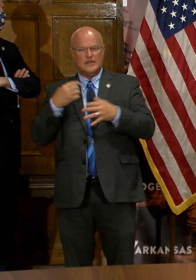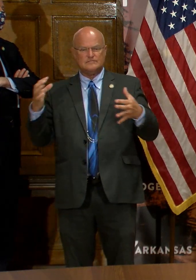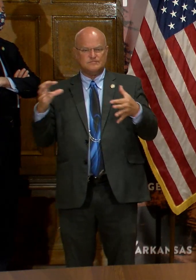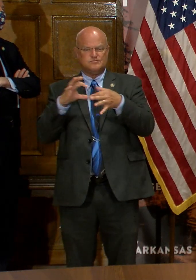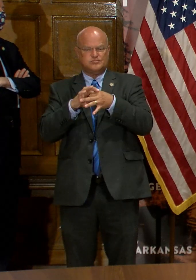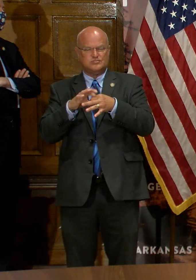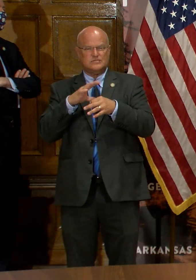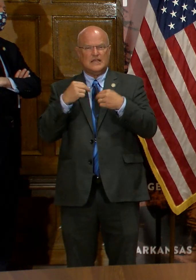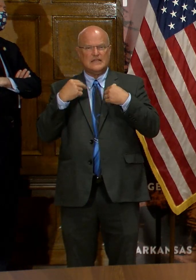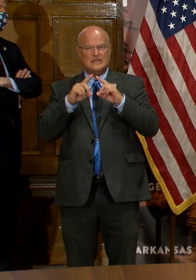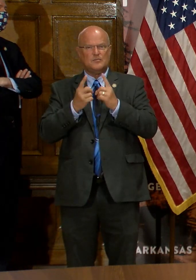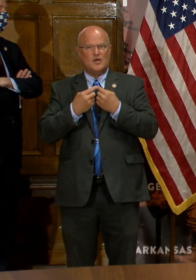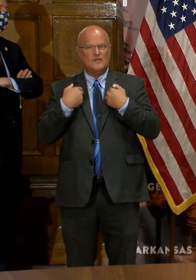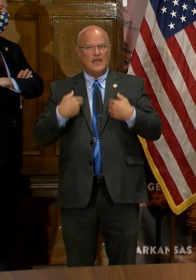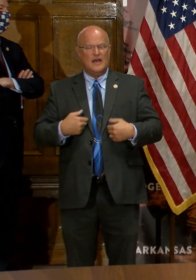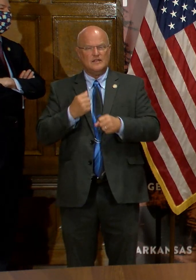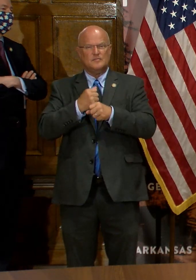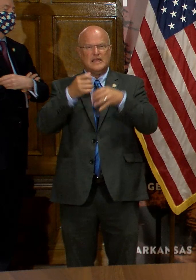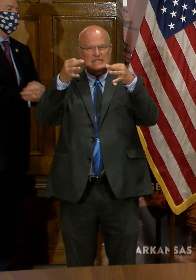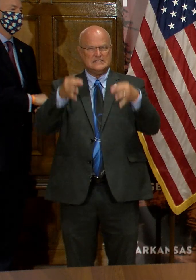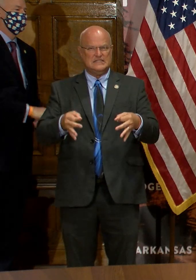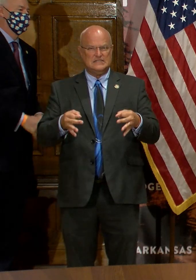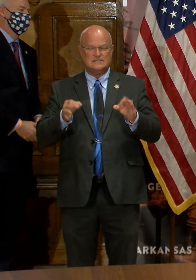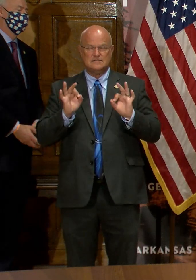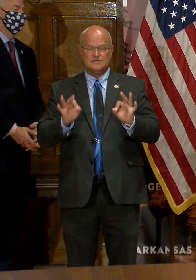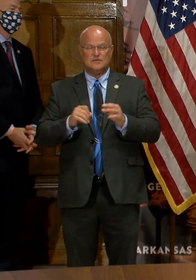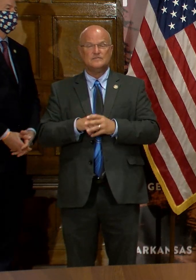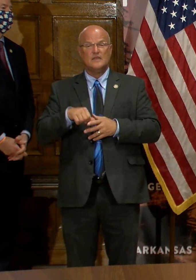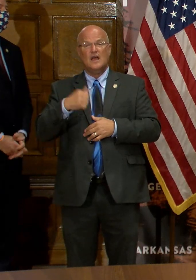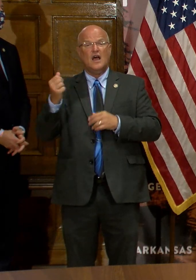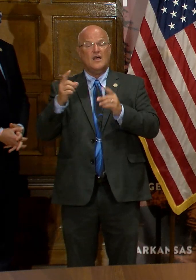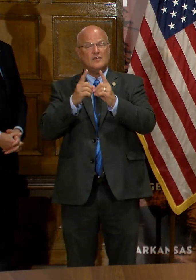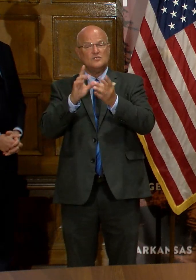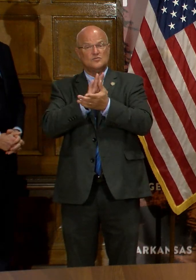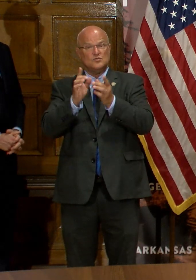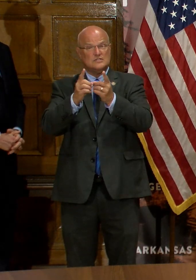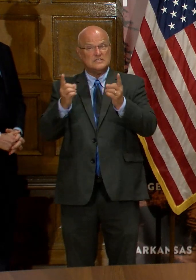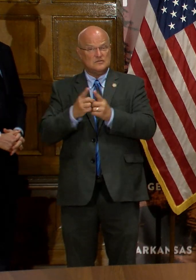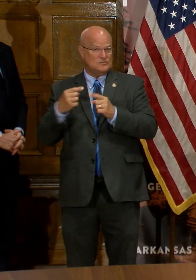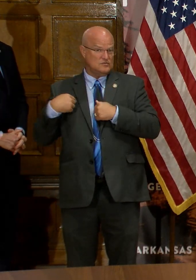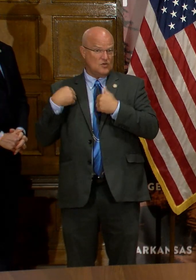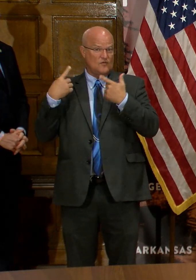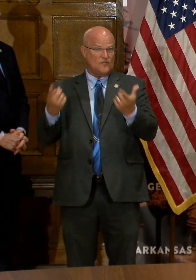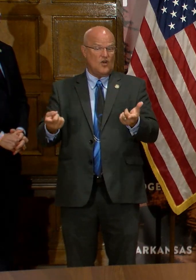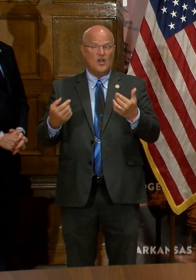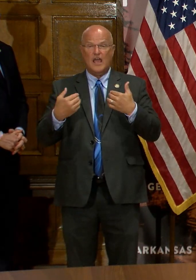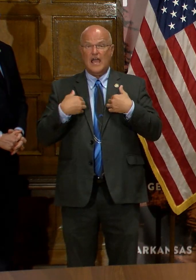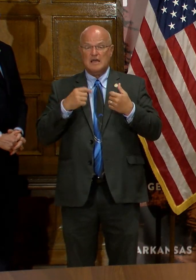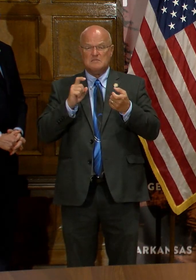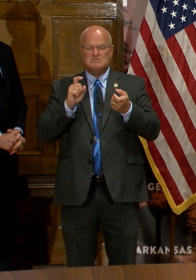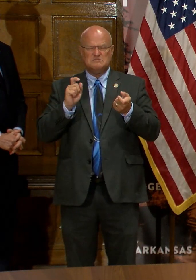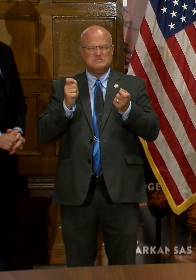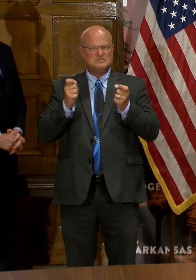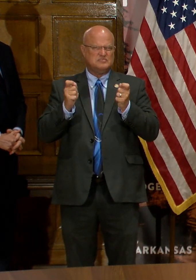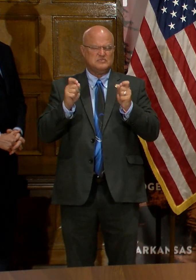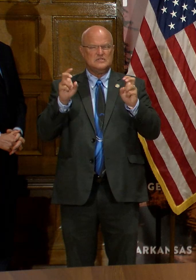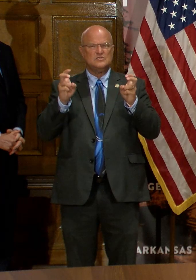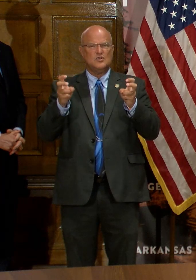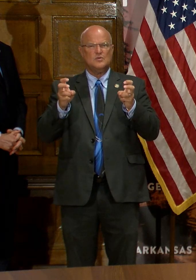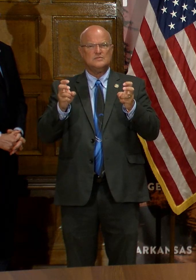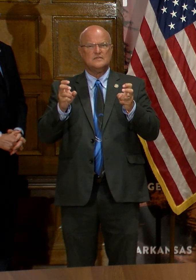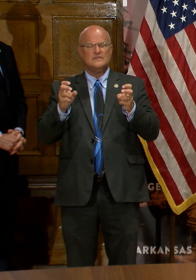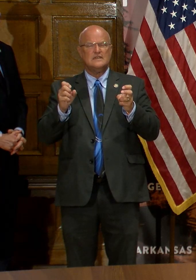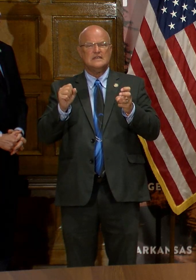of Health to help them make those decisions. The other school districts so far have had to just make some changes in terms of